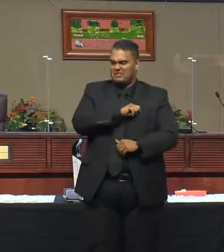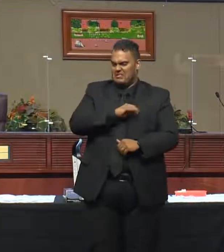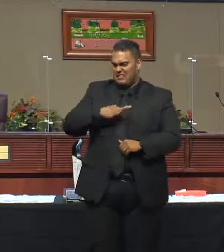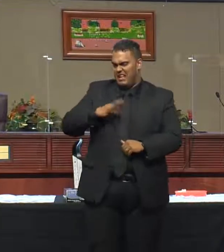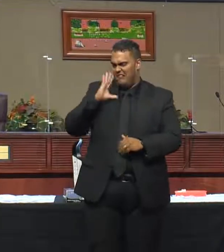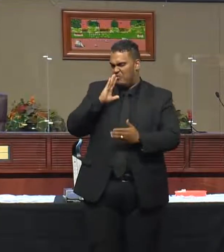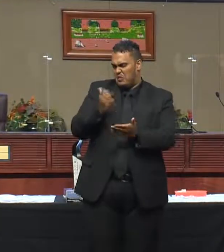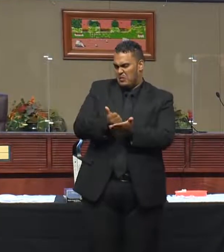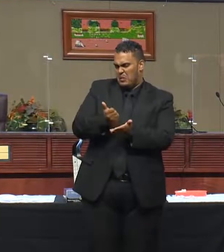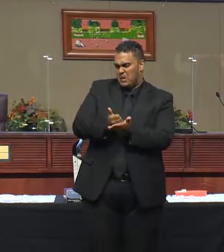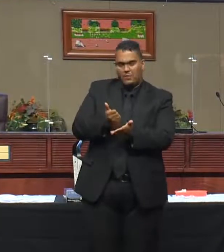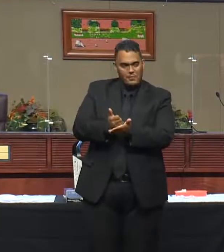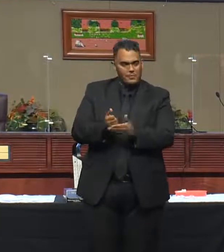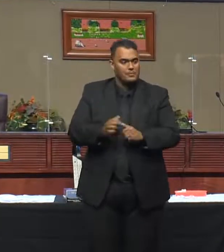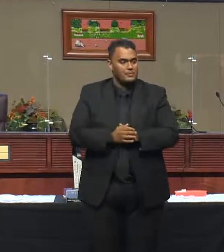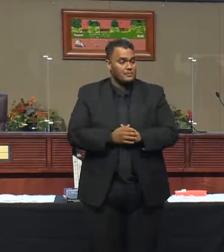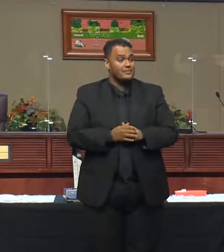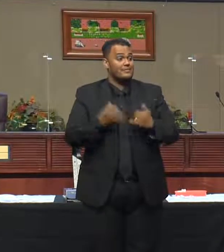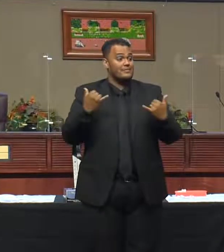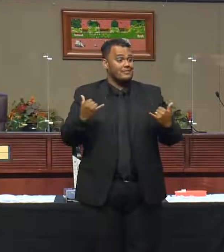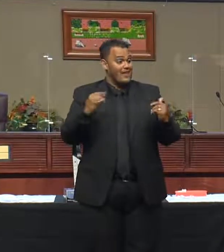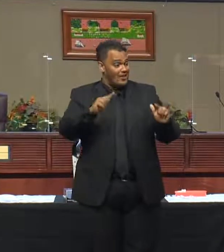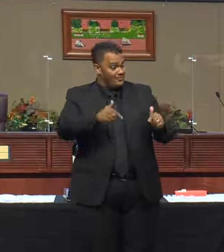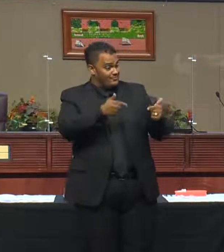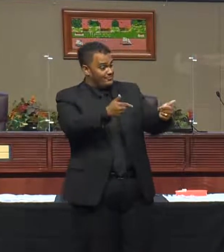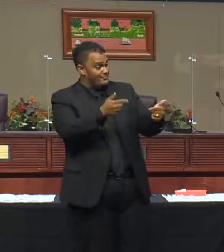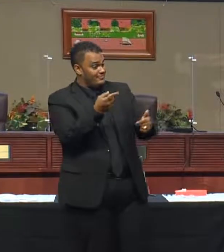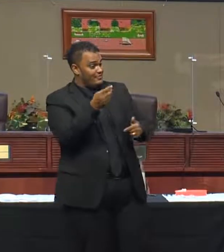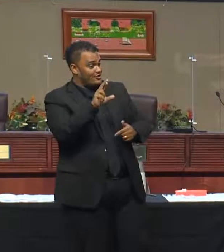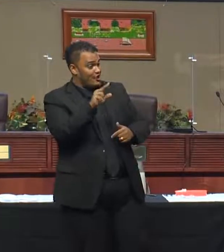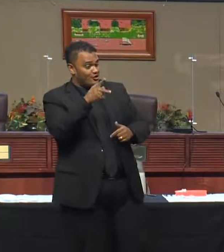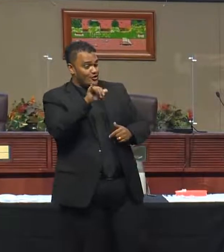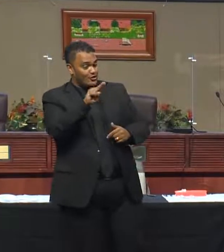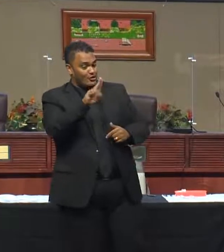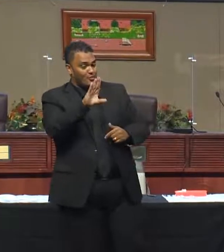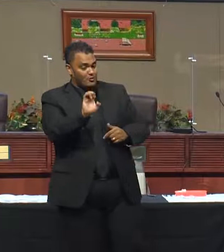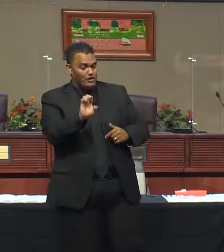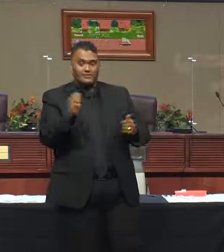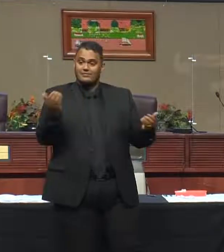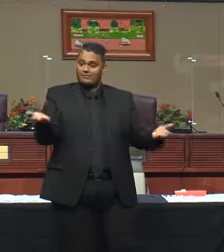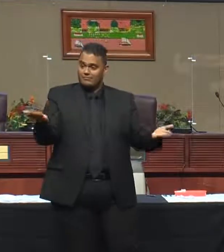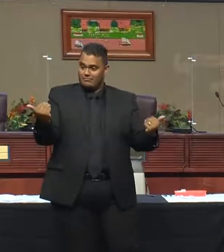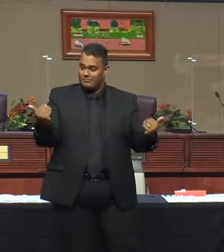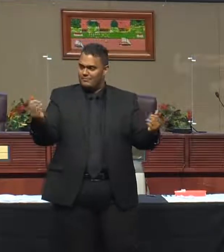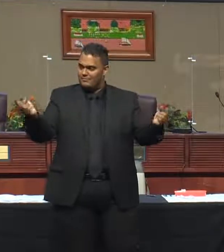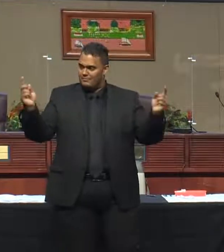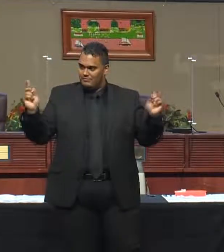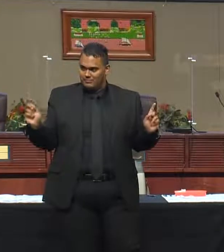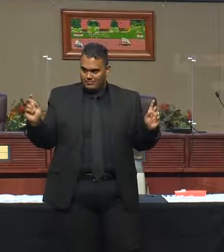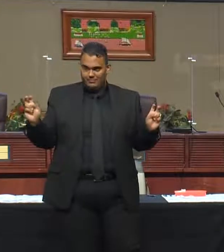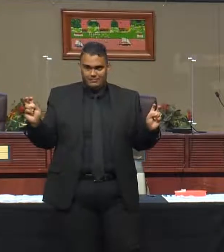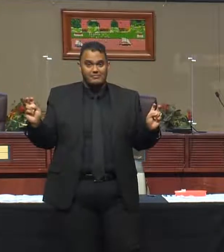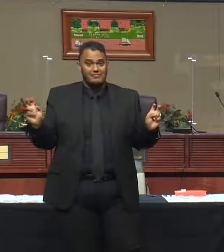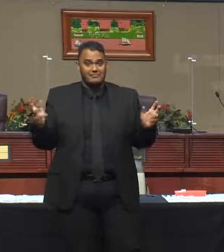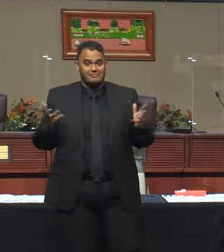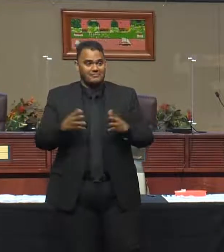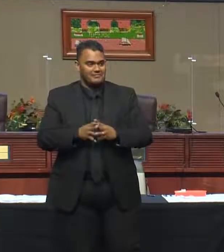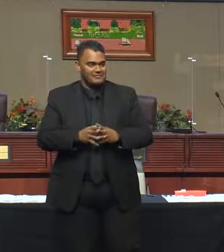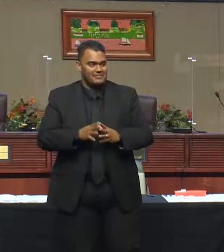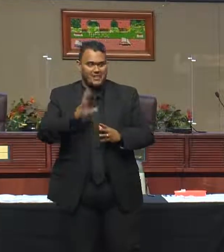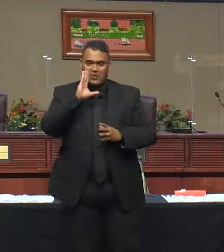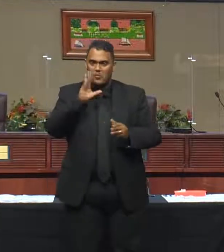So we're going to, Dr. Prince, I believe, bring up a couple of the students at a time to